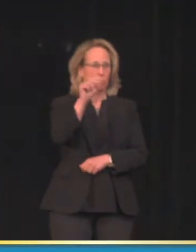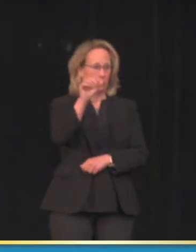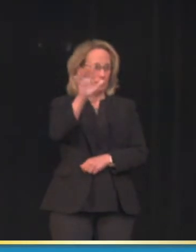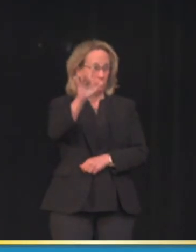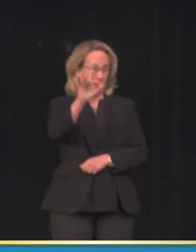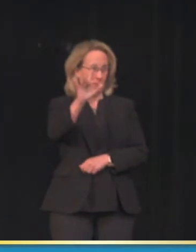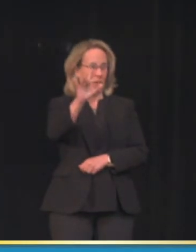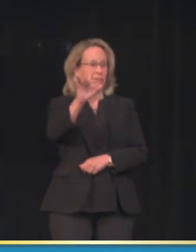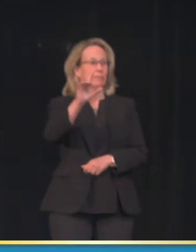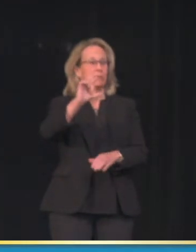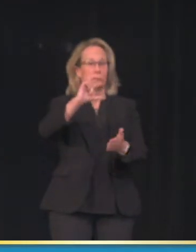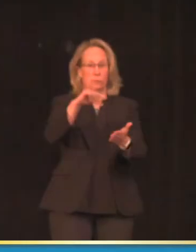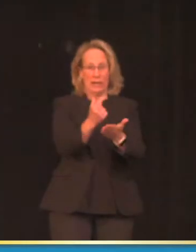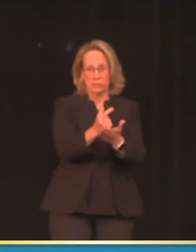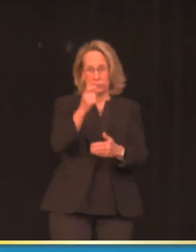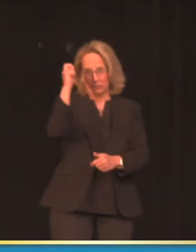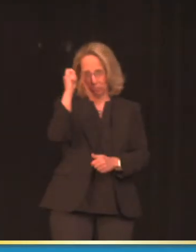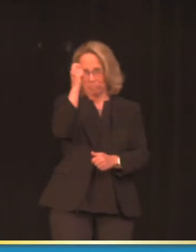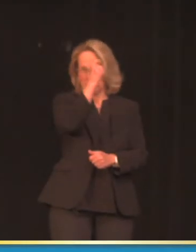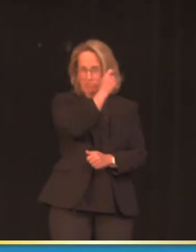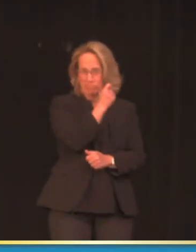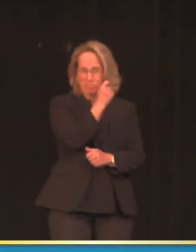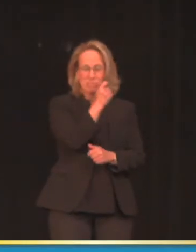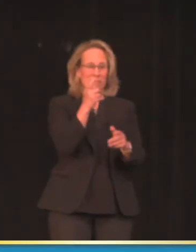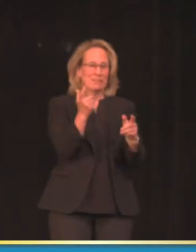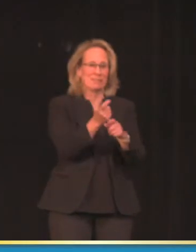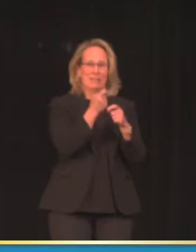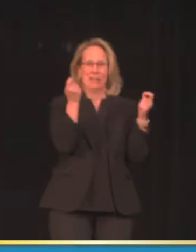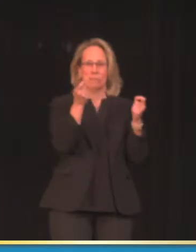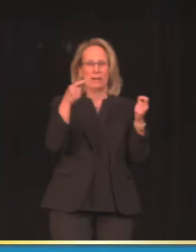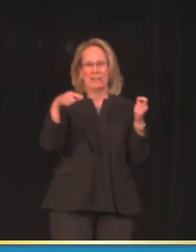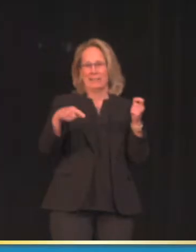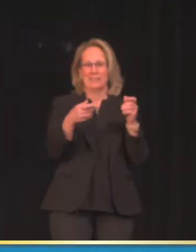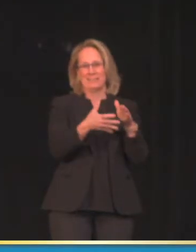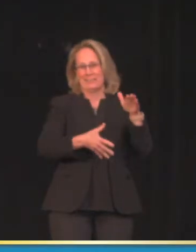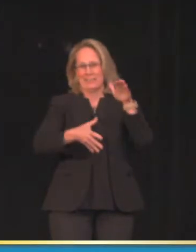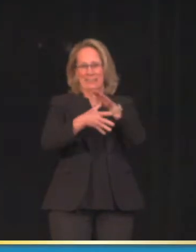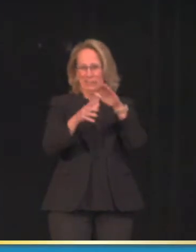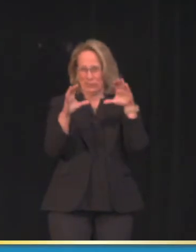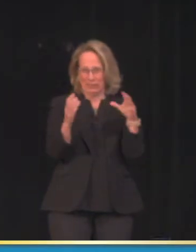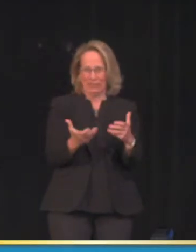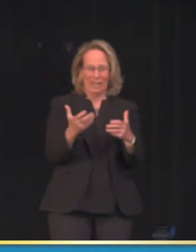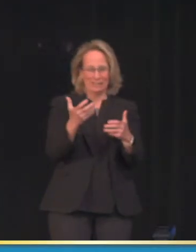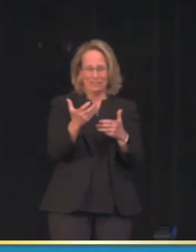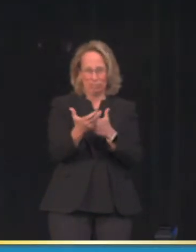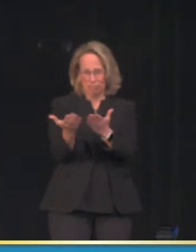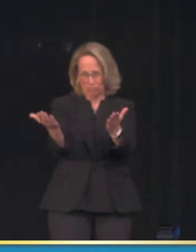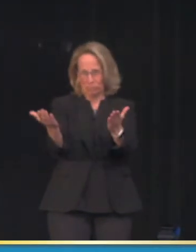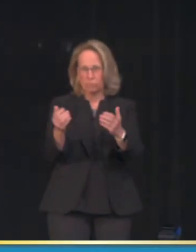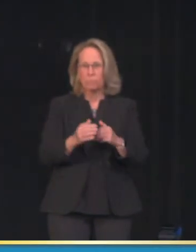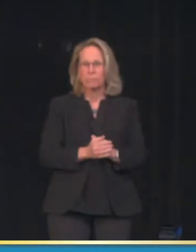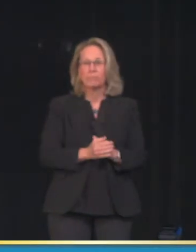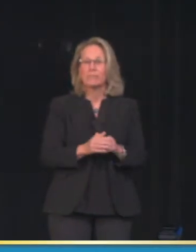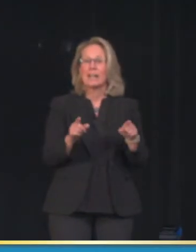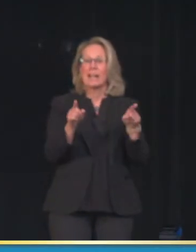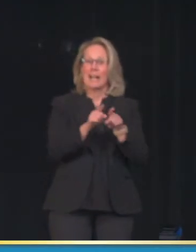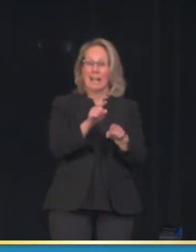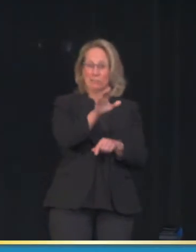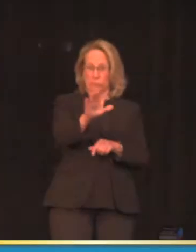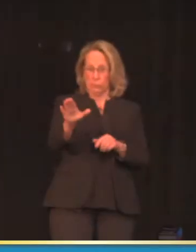commencement to celebrate this senior class before us. As their senior sponsor, I have been asked to jumpstart this